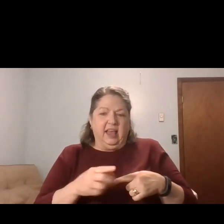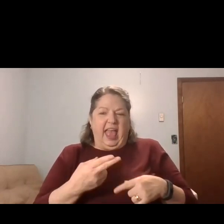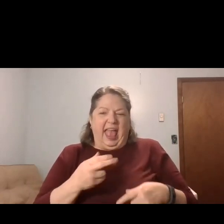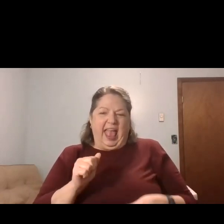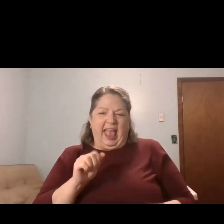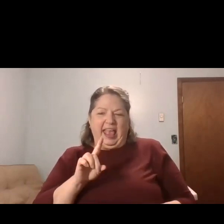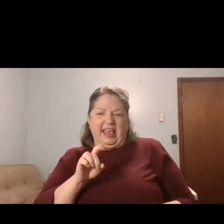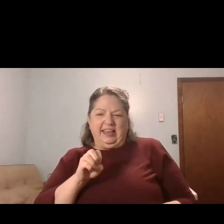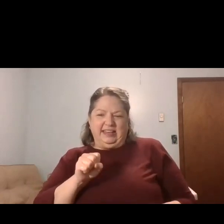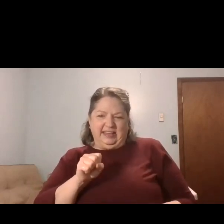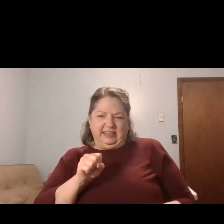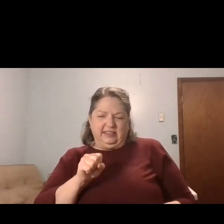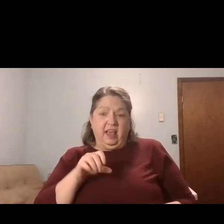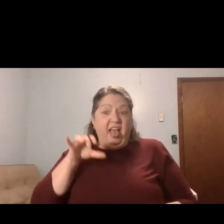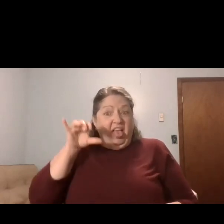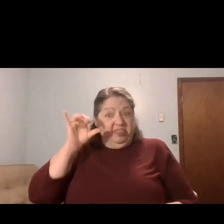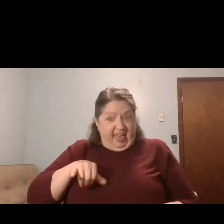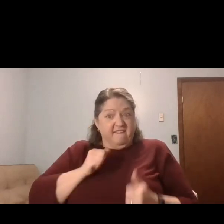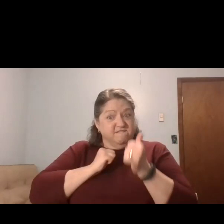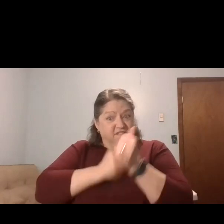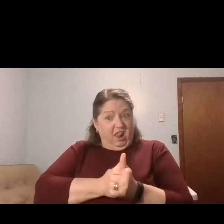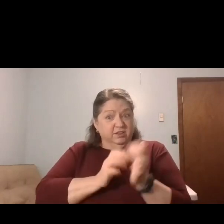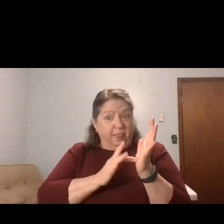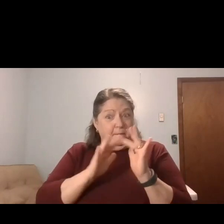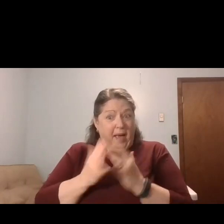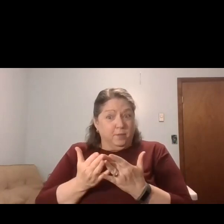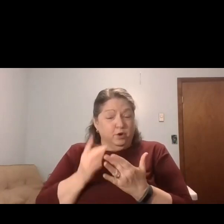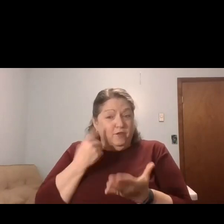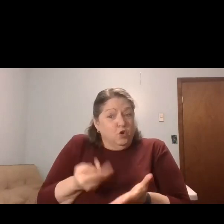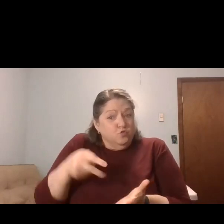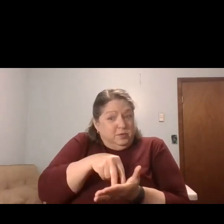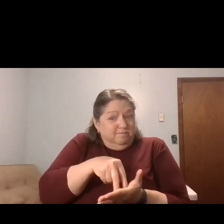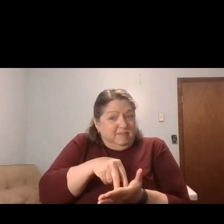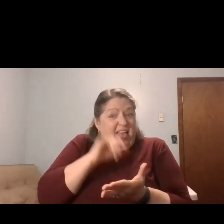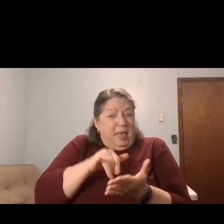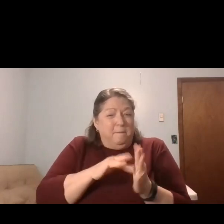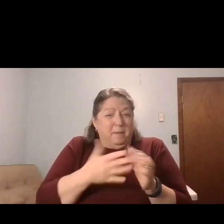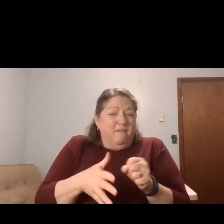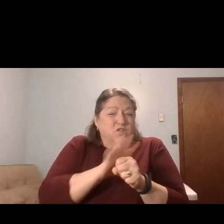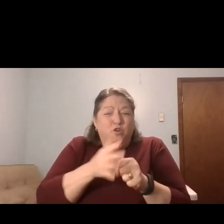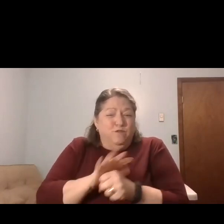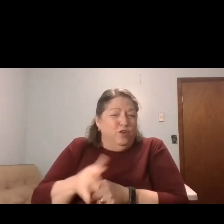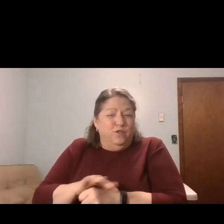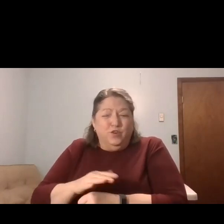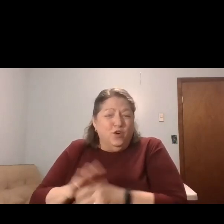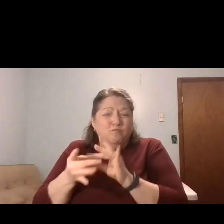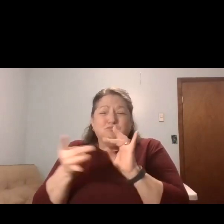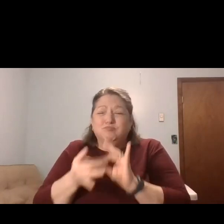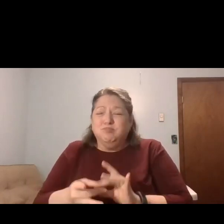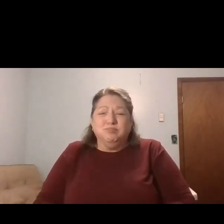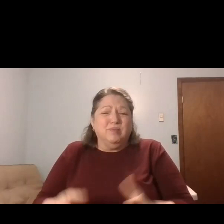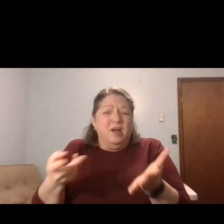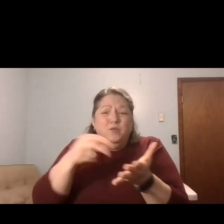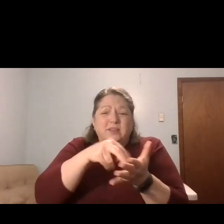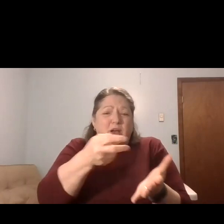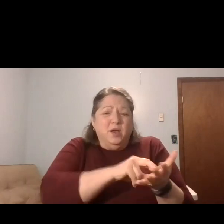whole idea of the resurrection of Jesus is biblical. It's all over the scriptures, not just in Revelation 1:18. Let me read to you a